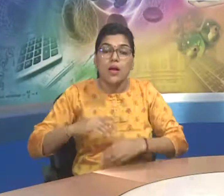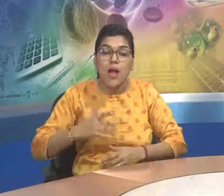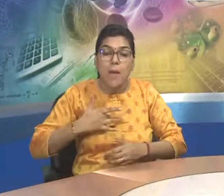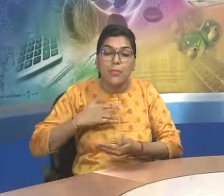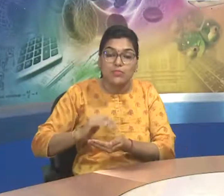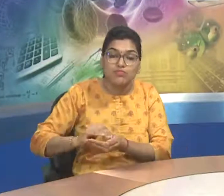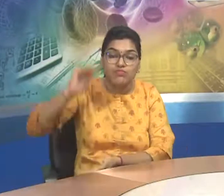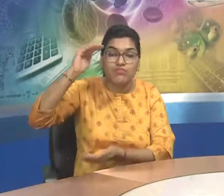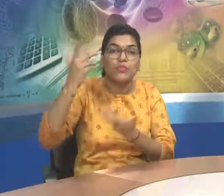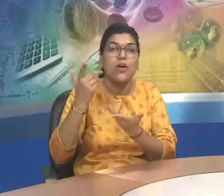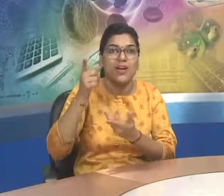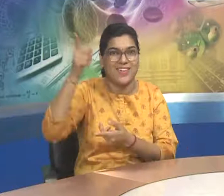and